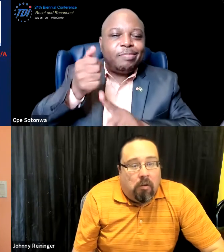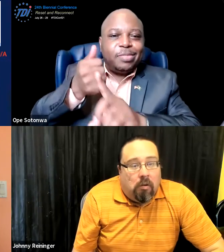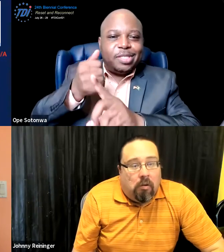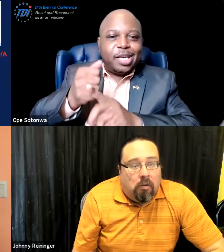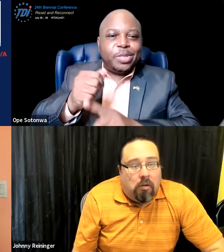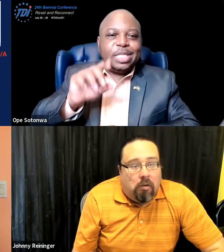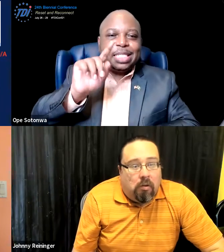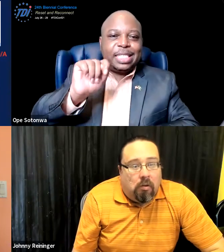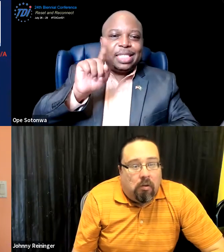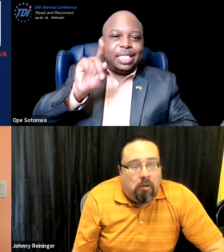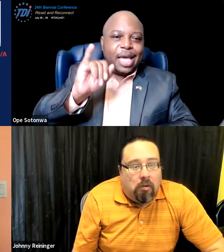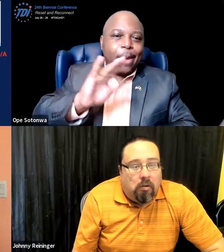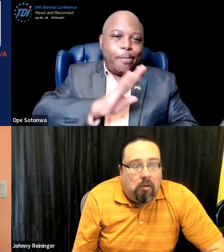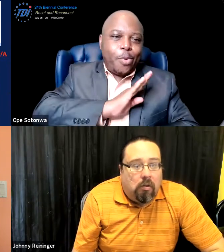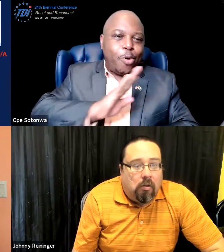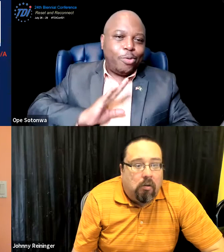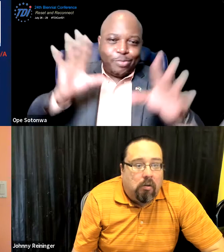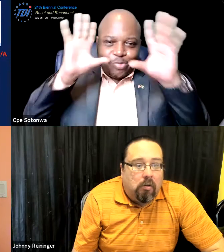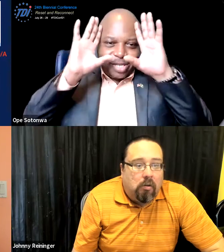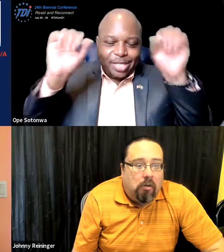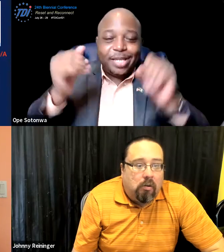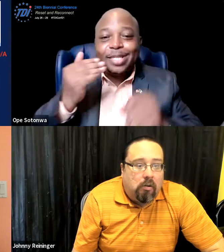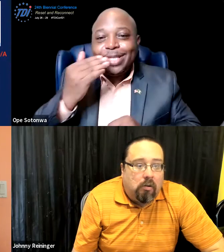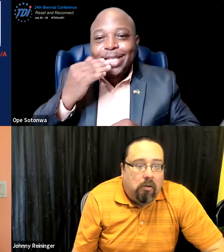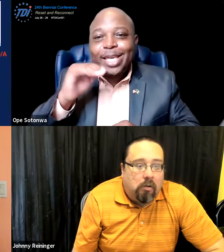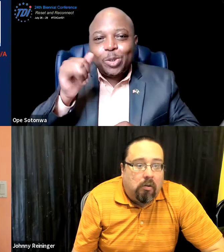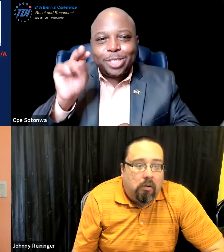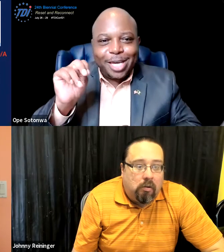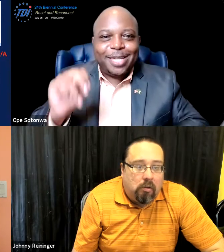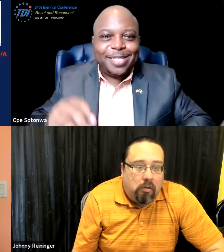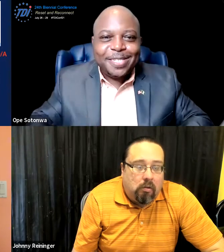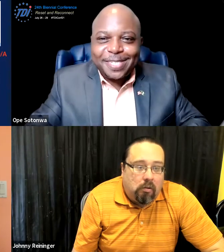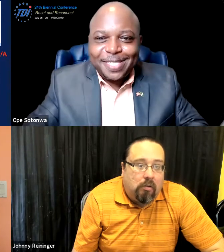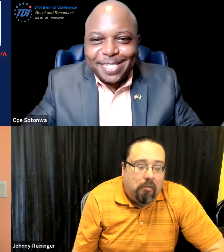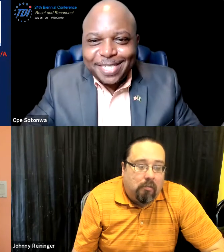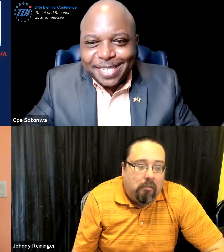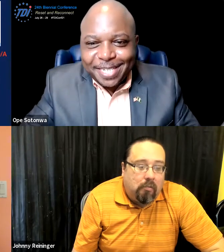So this suggests that Jim himself, a CDI